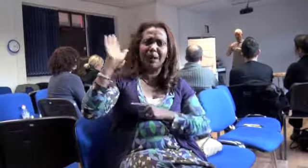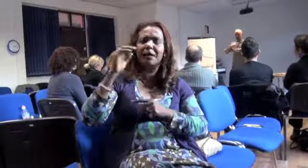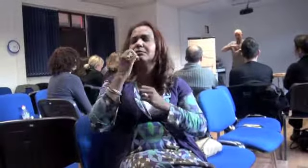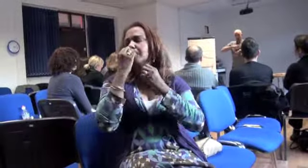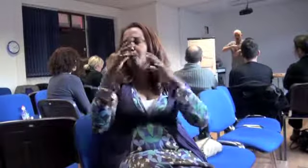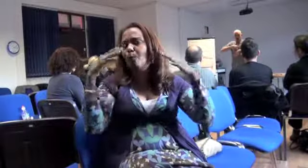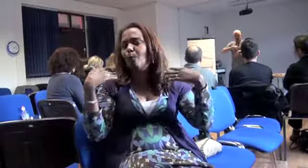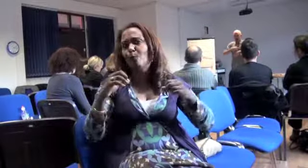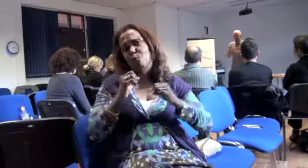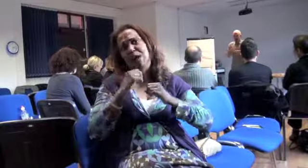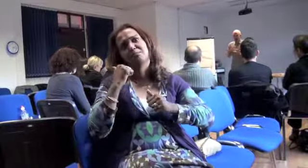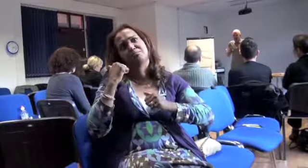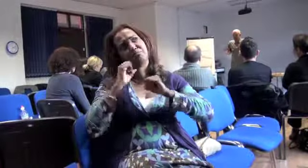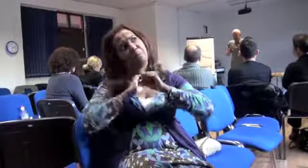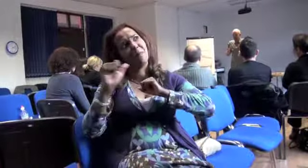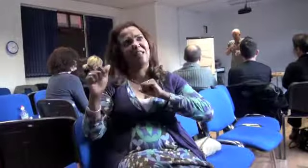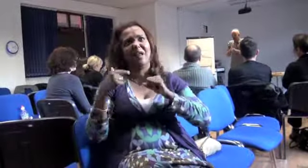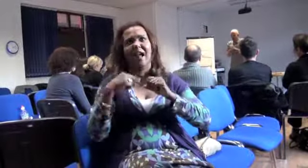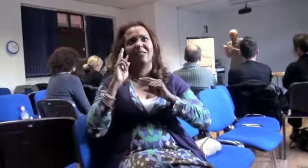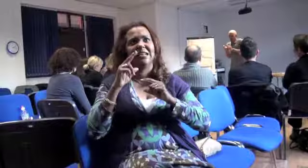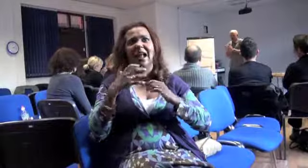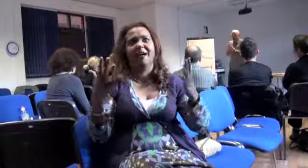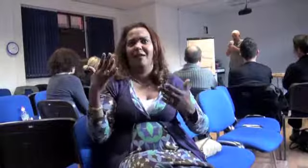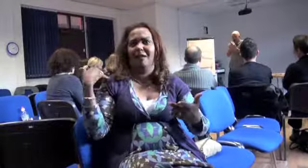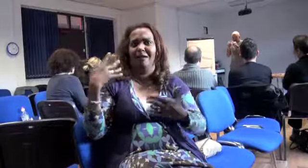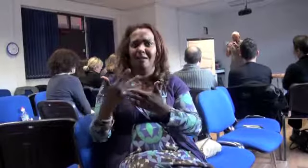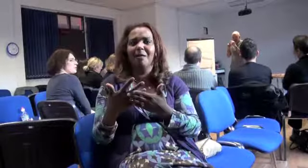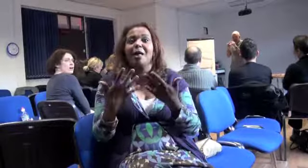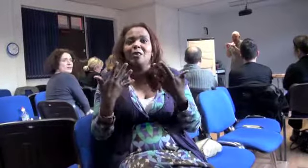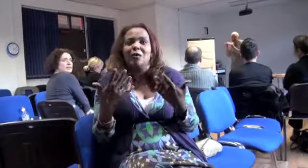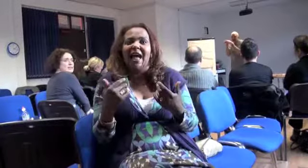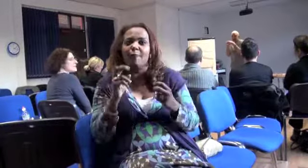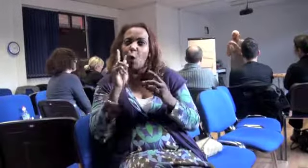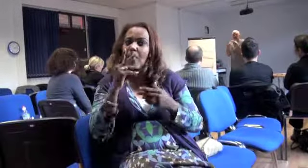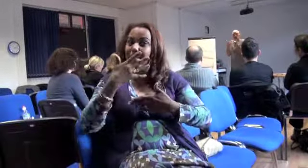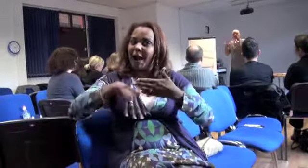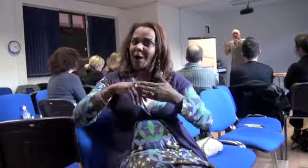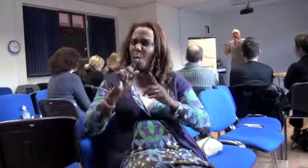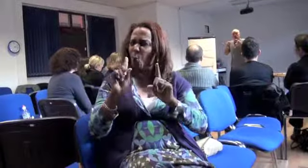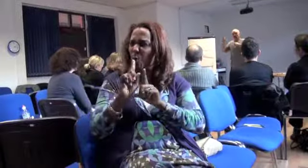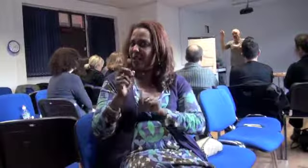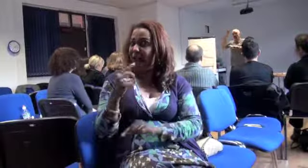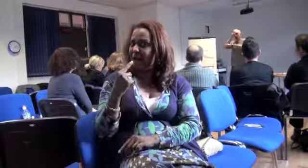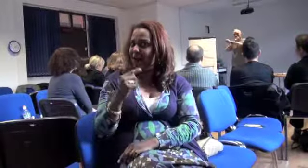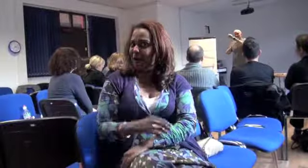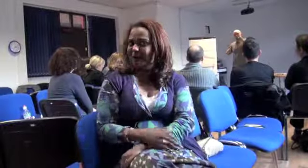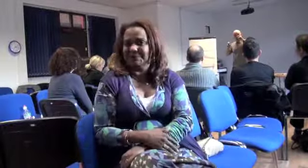had 4 amazing speakers and I've never seen anything like it before. But we're not finished yet. Take a look behind